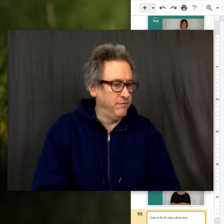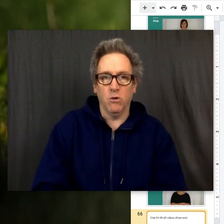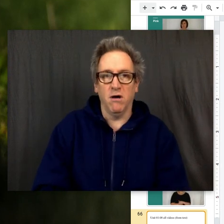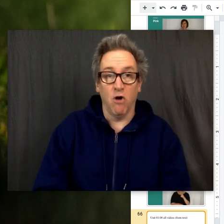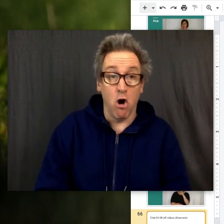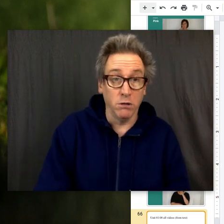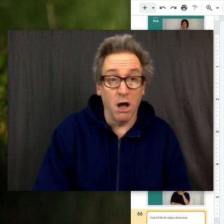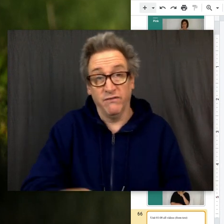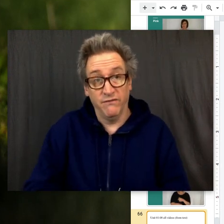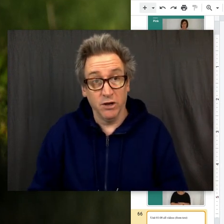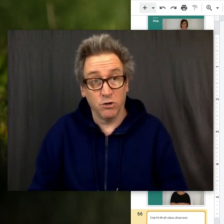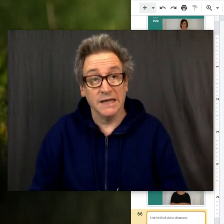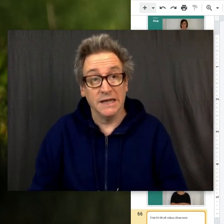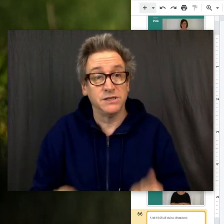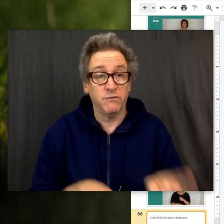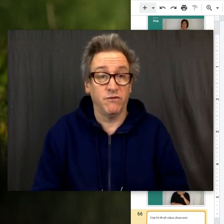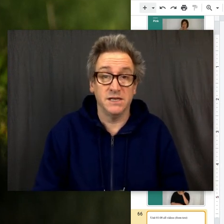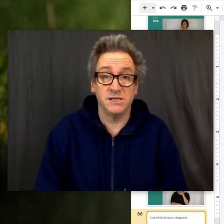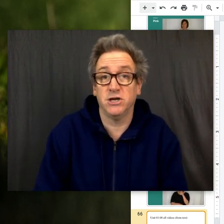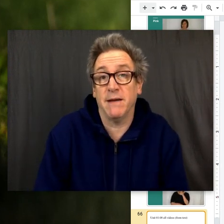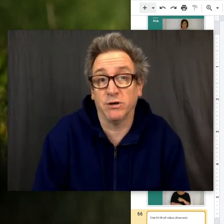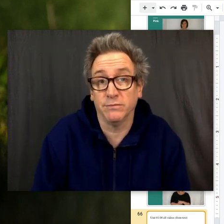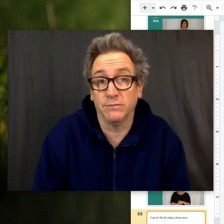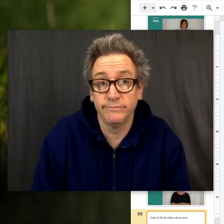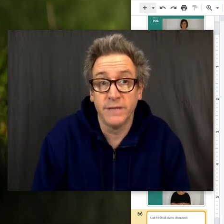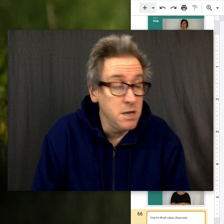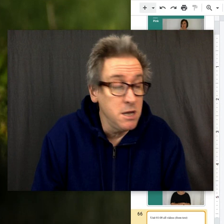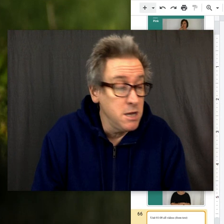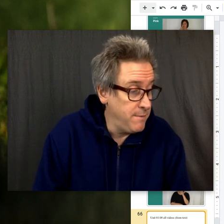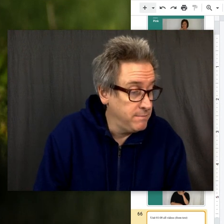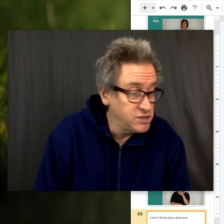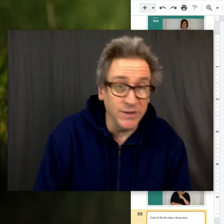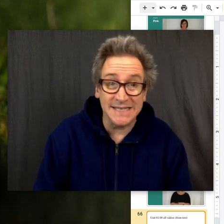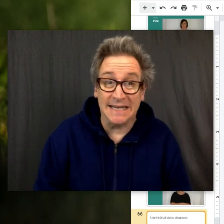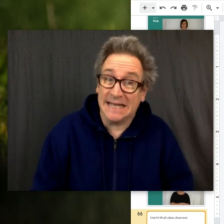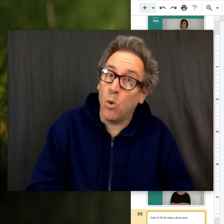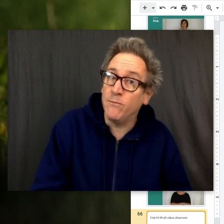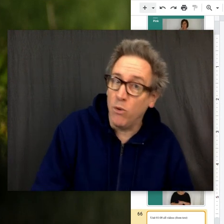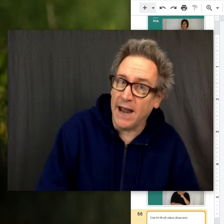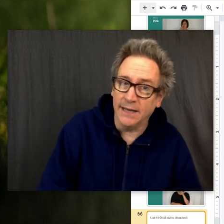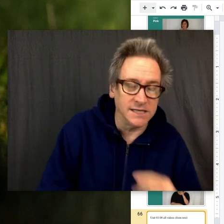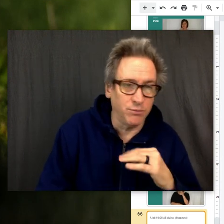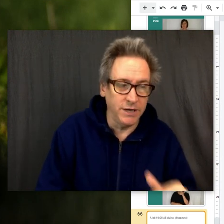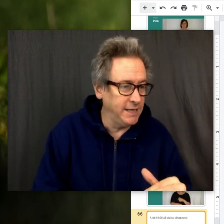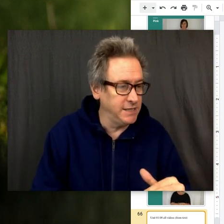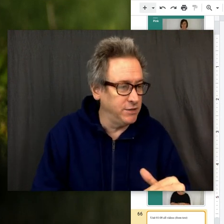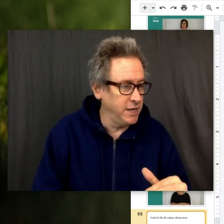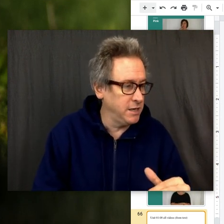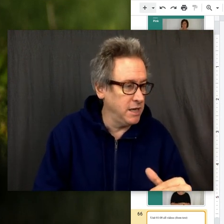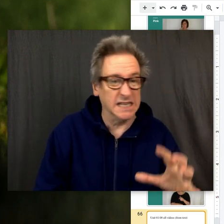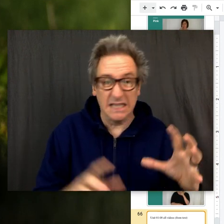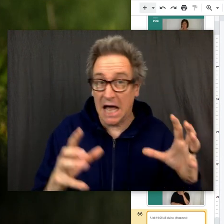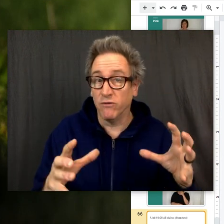the video of all of the video clips from this chapter. So that's it. That's 1.8. It's a pretty easy